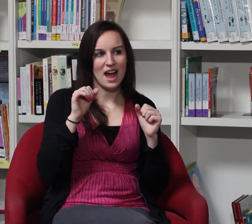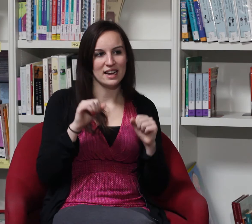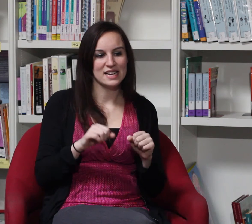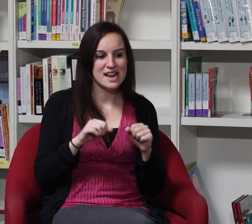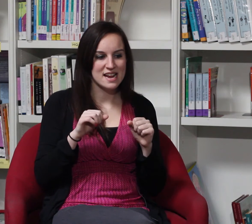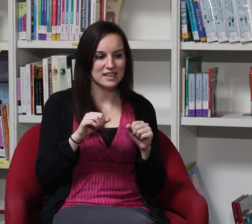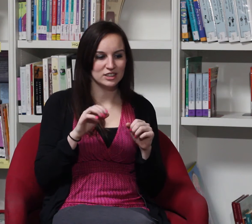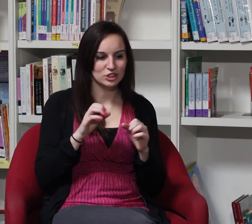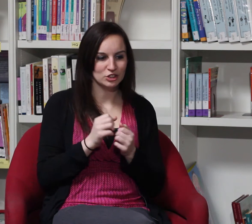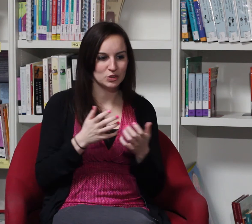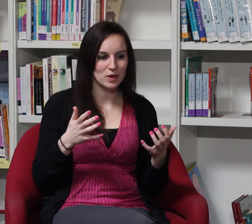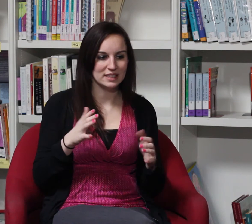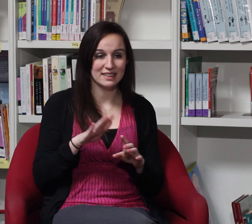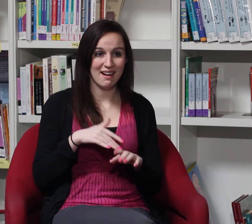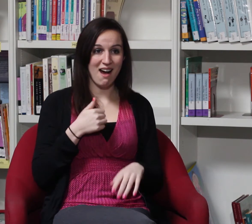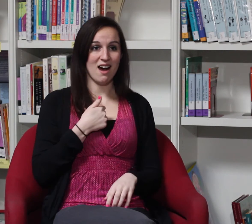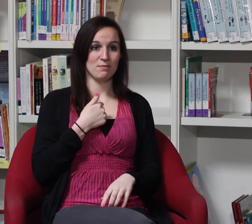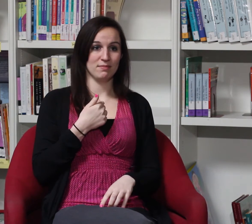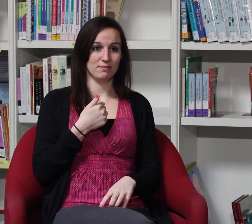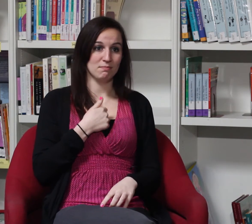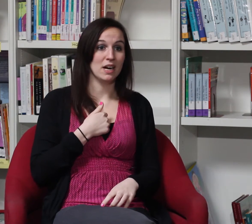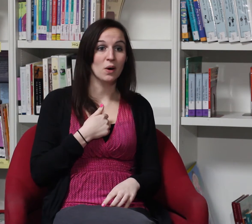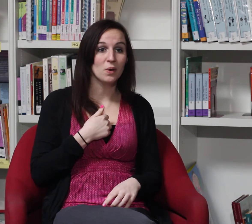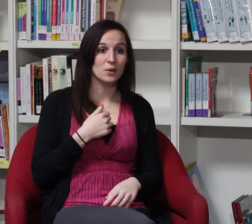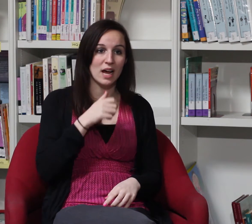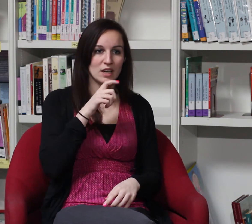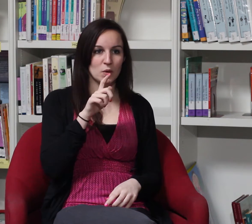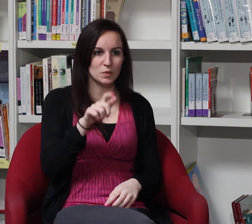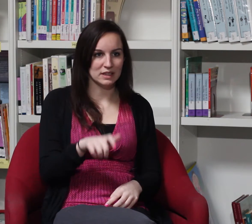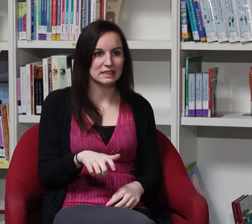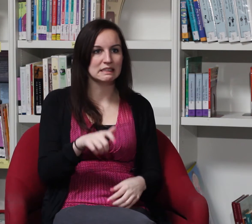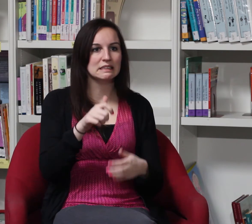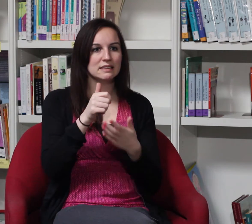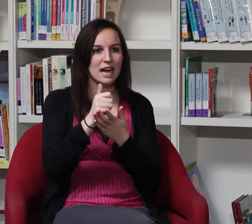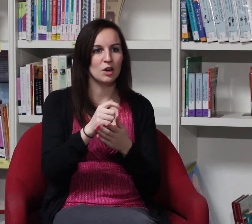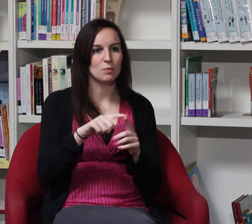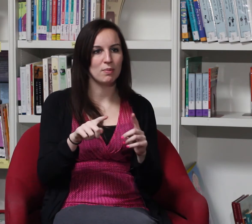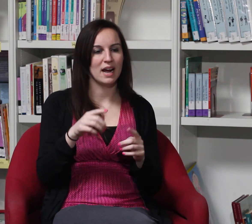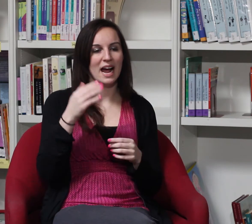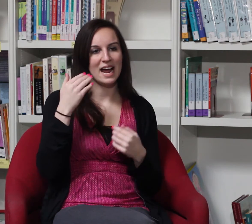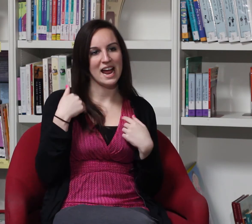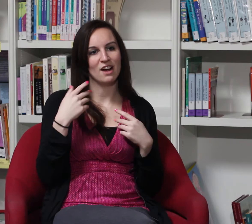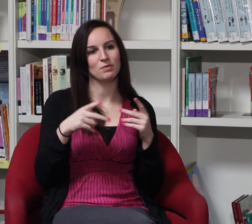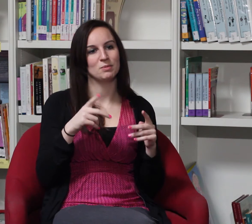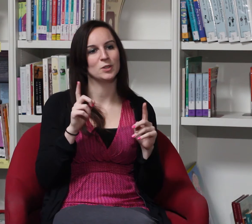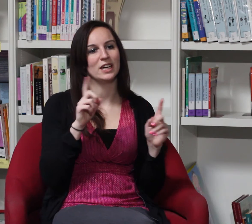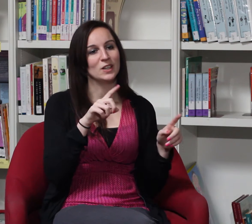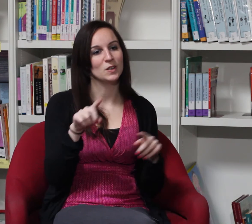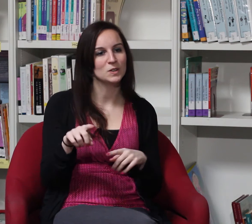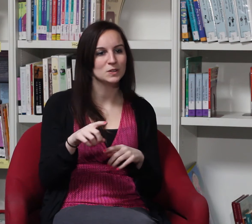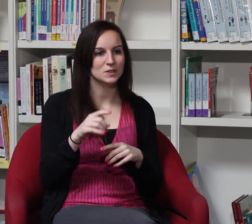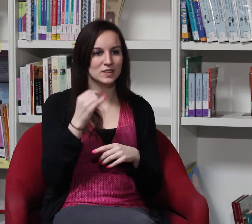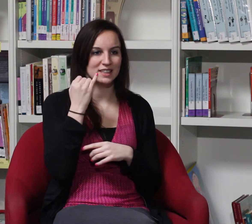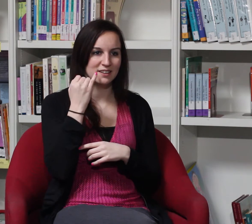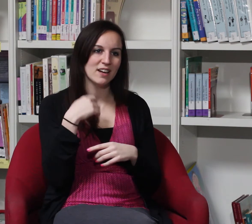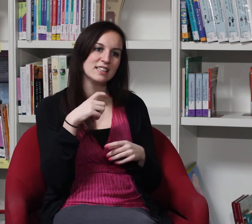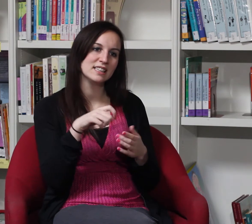I can do anything on my own. I don't really need help, but I have people I can go to that if I need